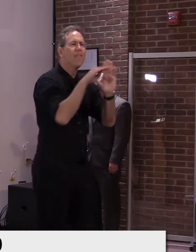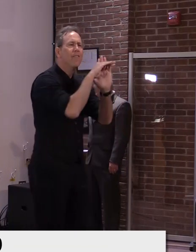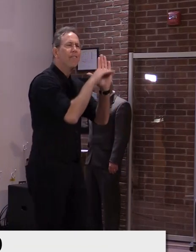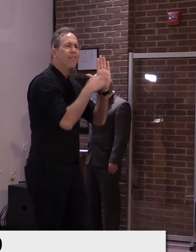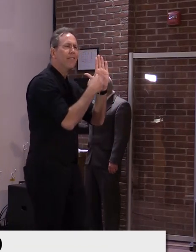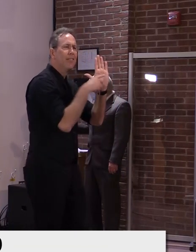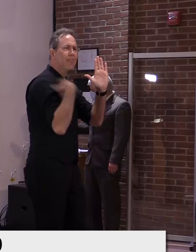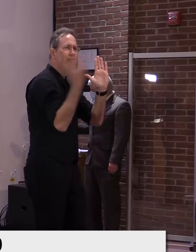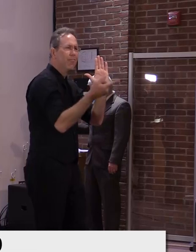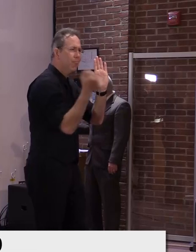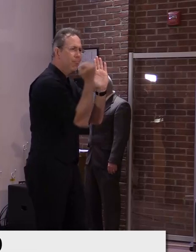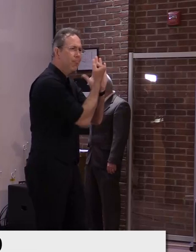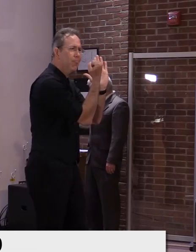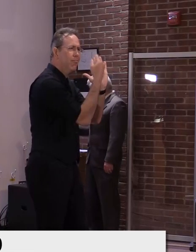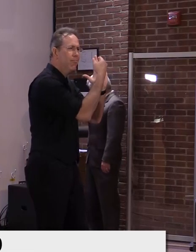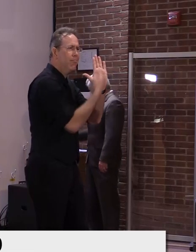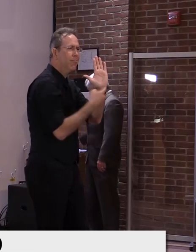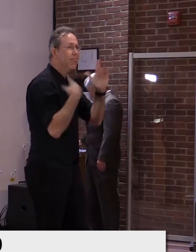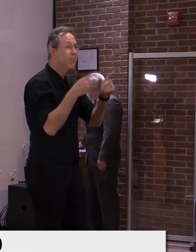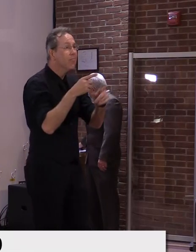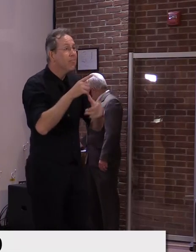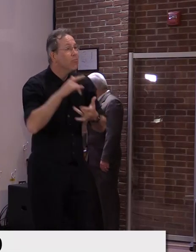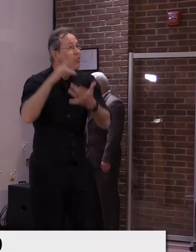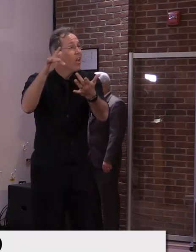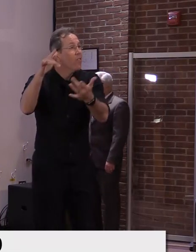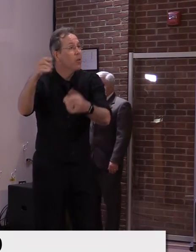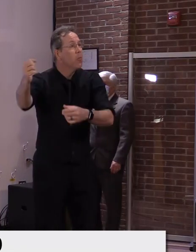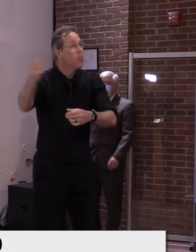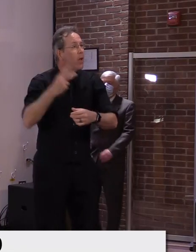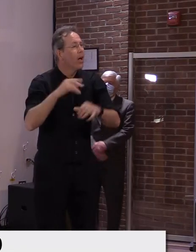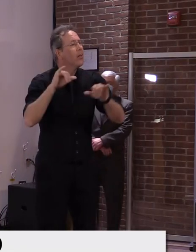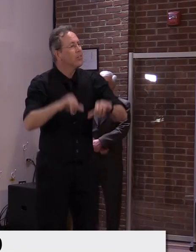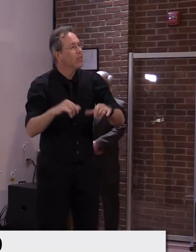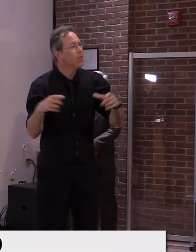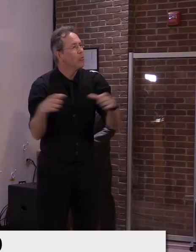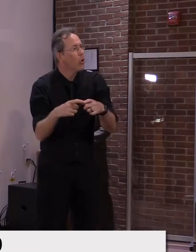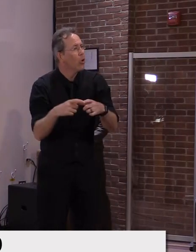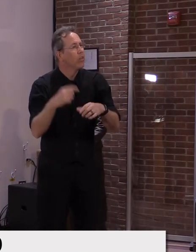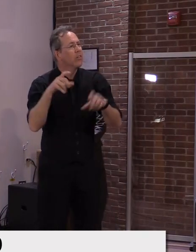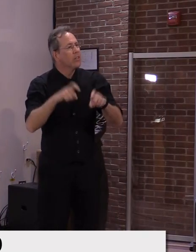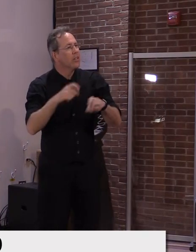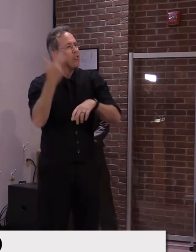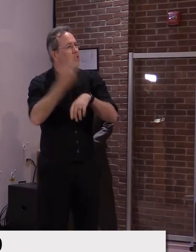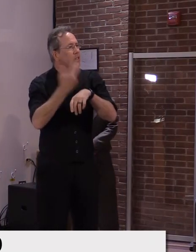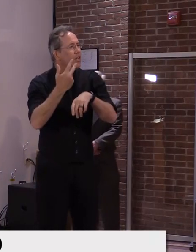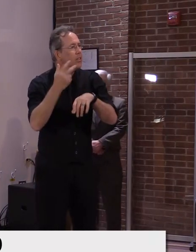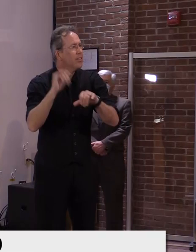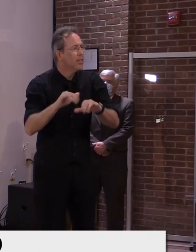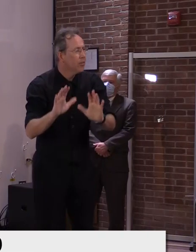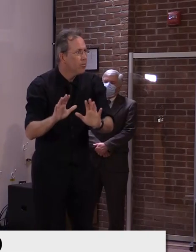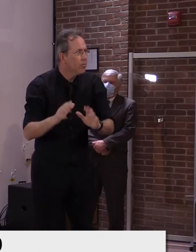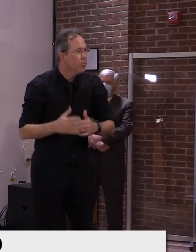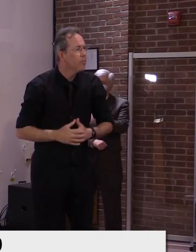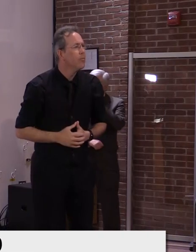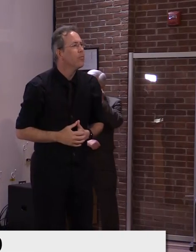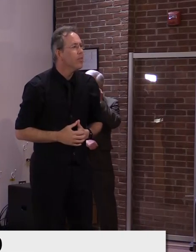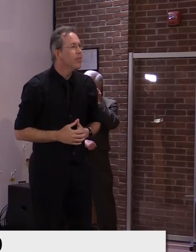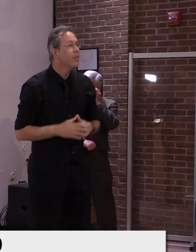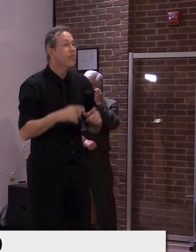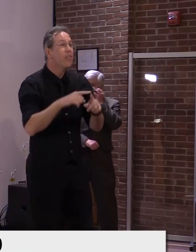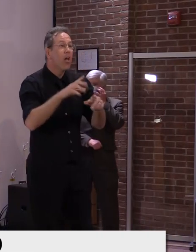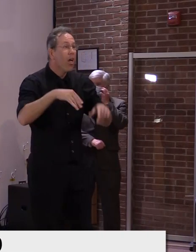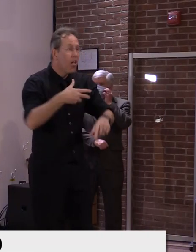tested when they come back, but anyone who has not been vaccinated, if they travel,